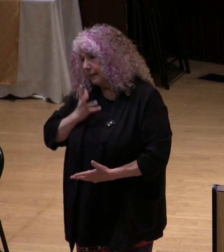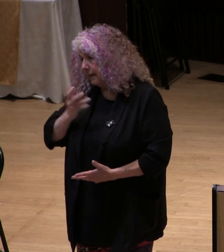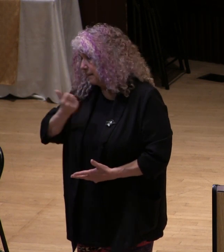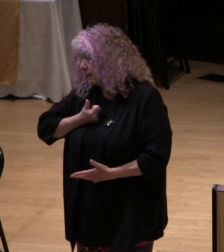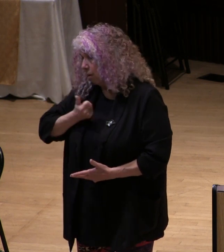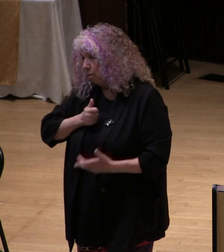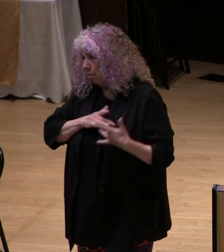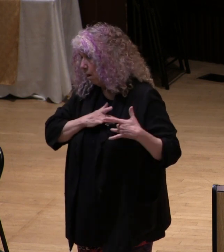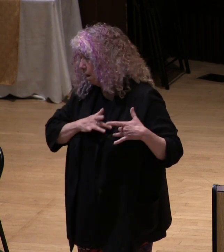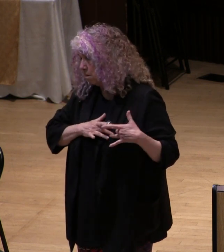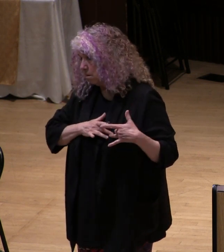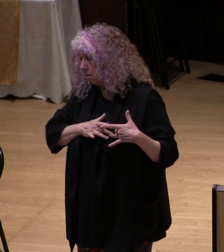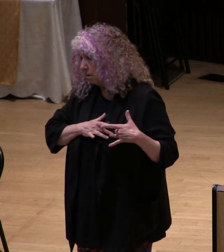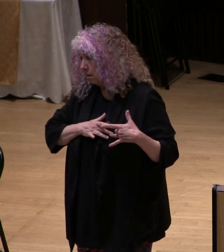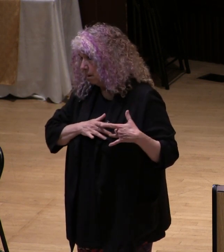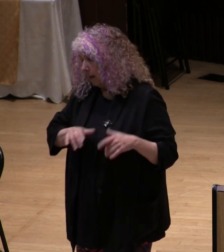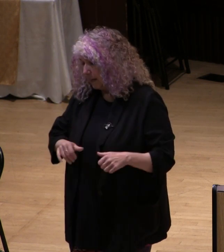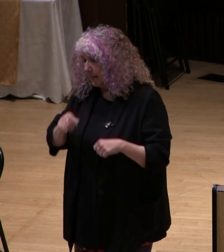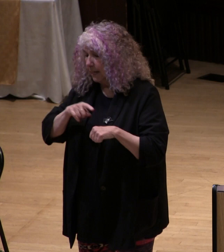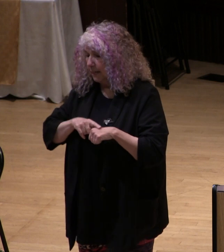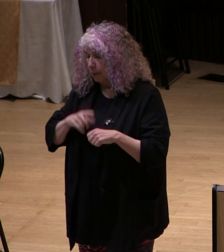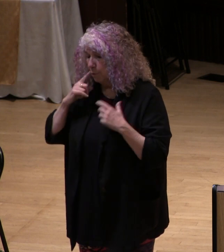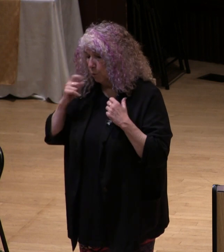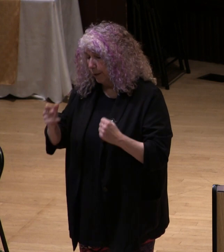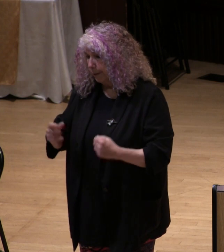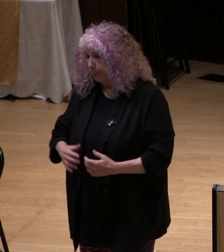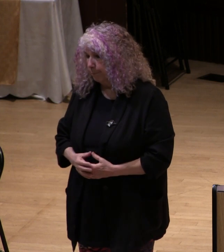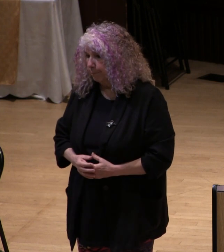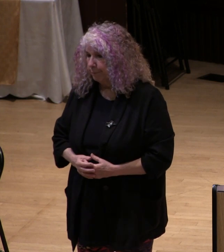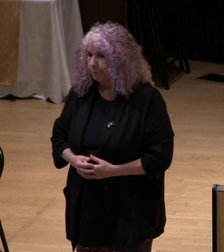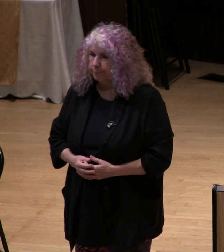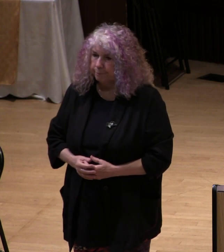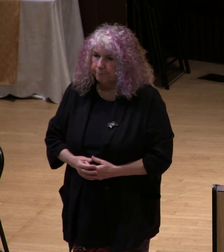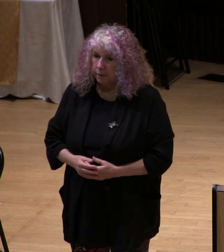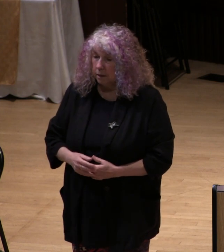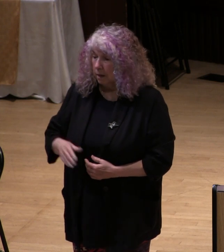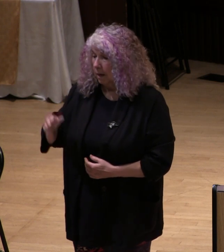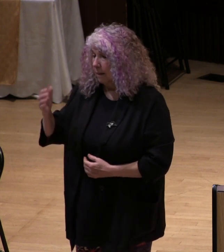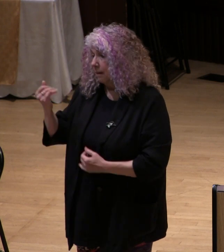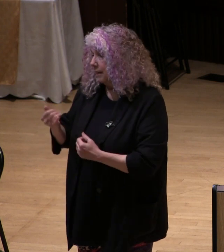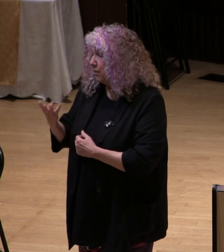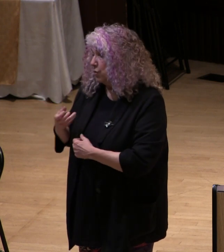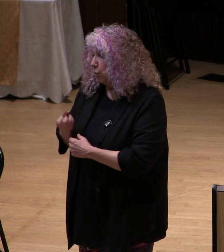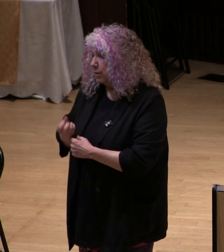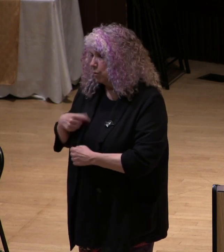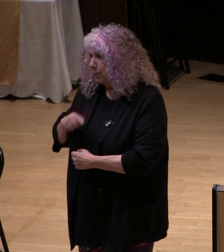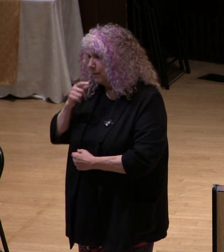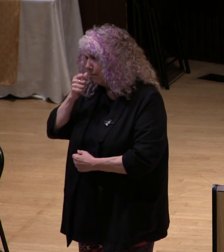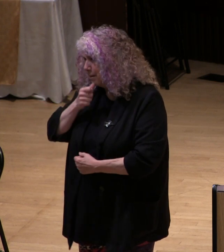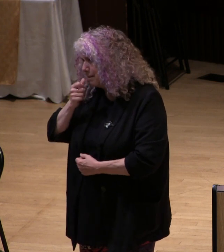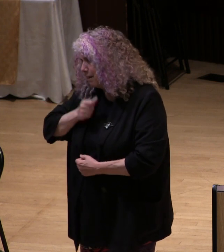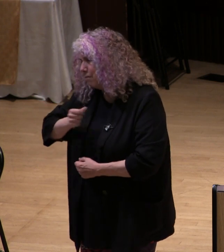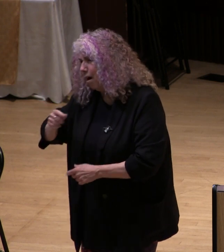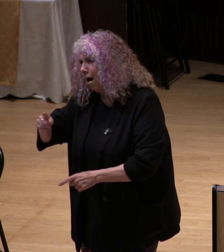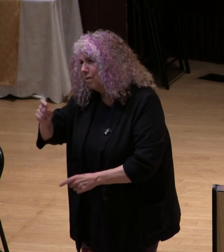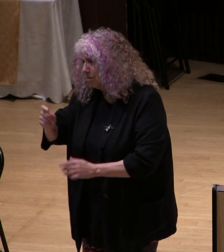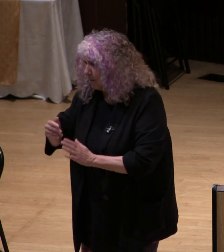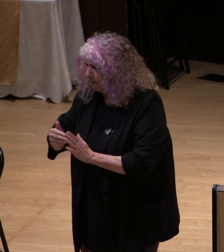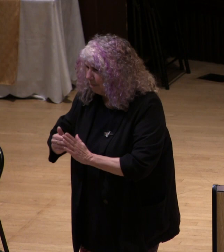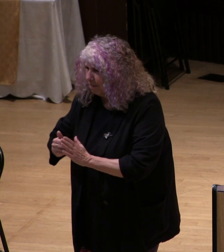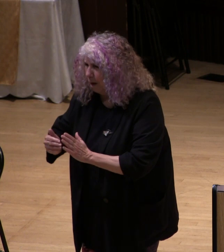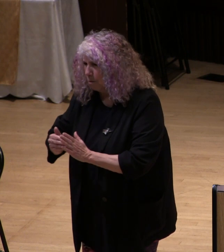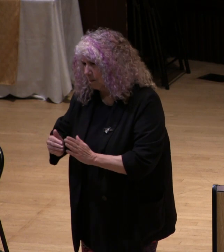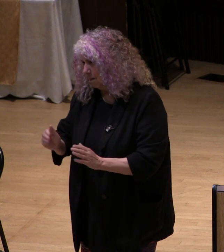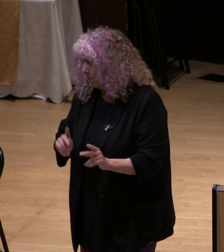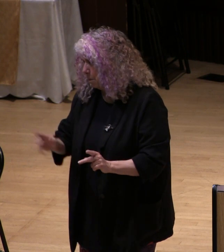own hearts and take time to heal. In the past few years, we have seen the suffering of hundreds of thousands